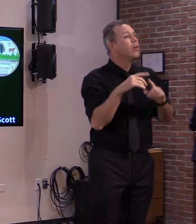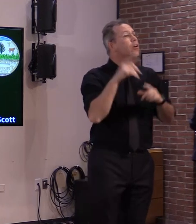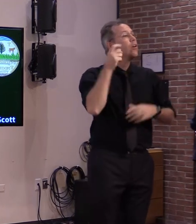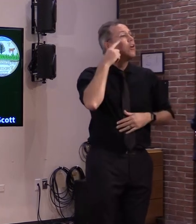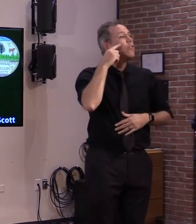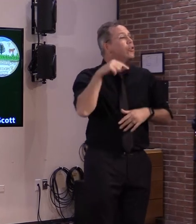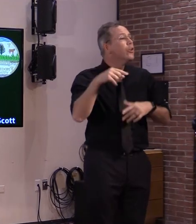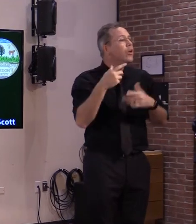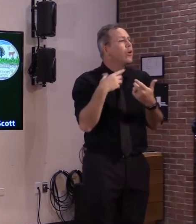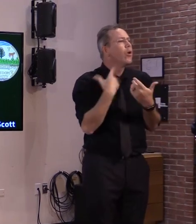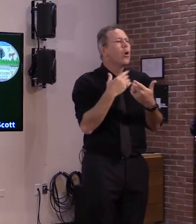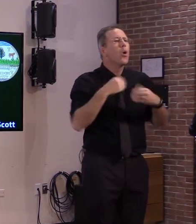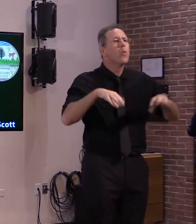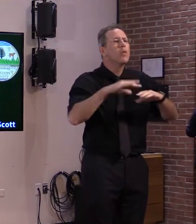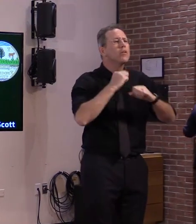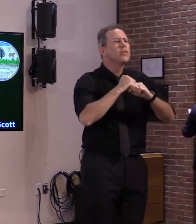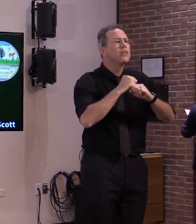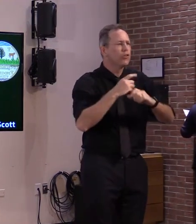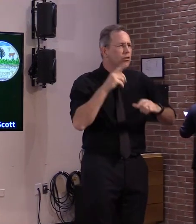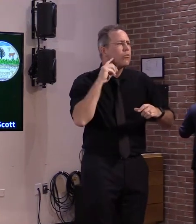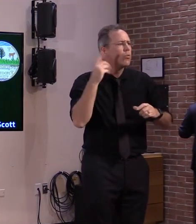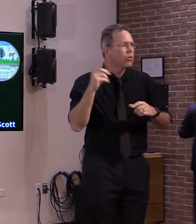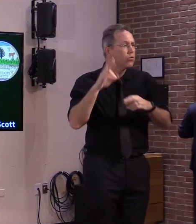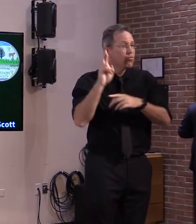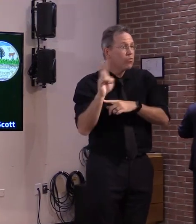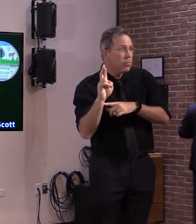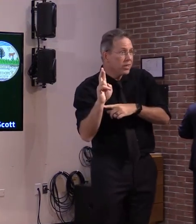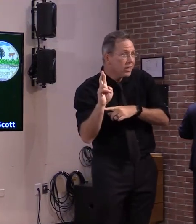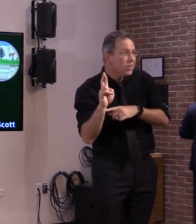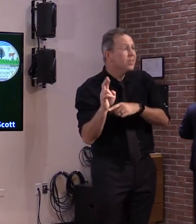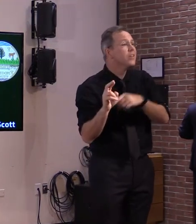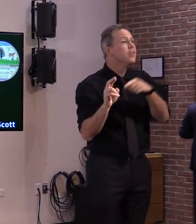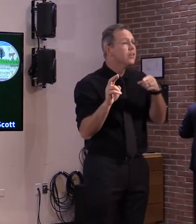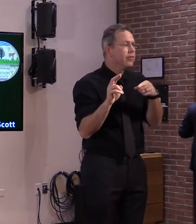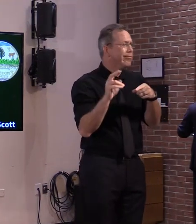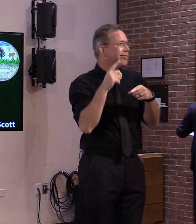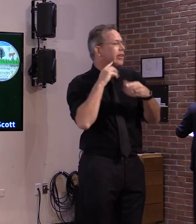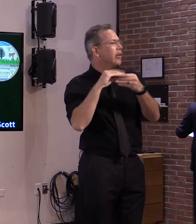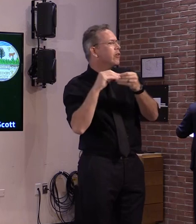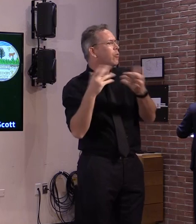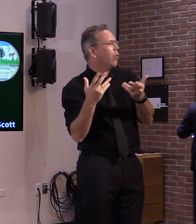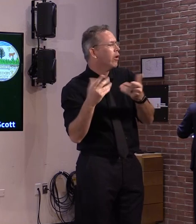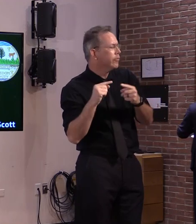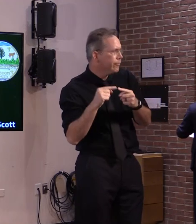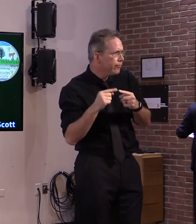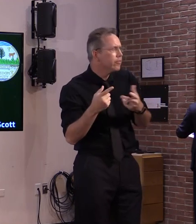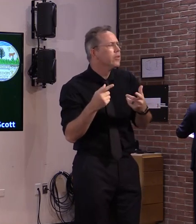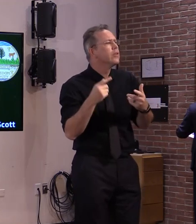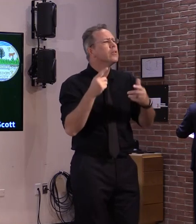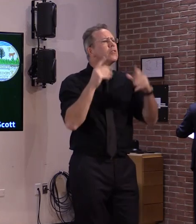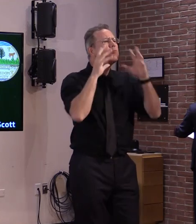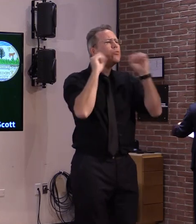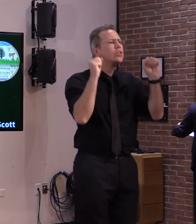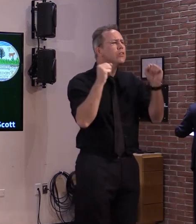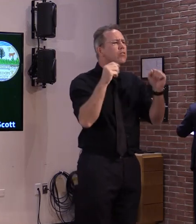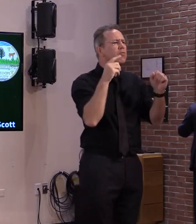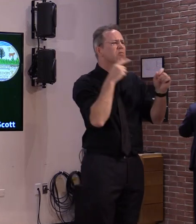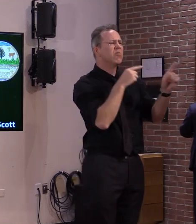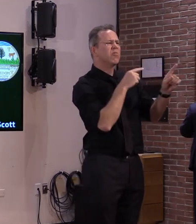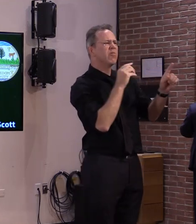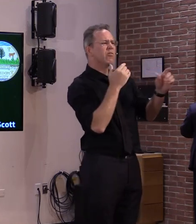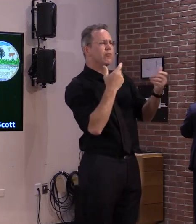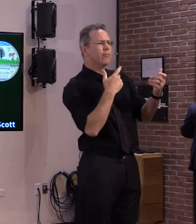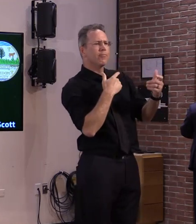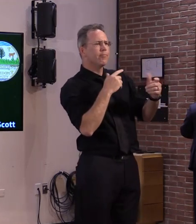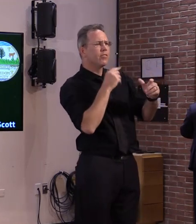Tom Ridge, a Republican who said, "The president disrespected every single American who figured out a way